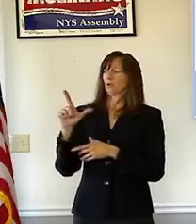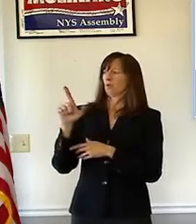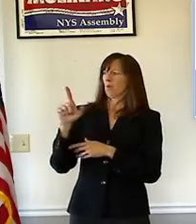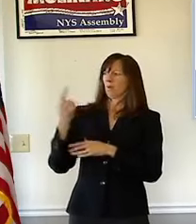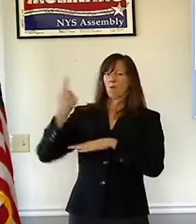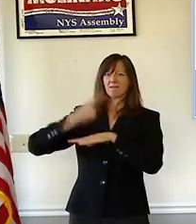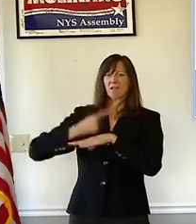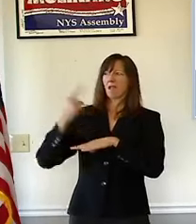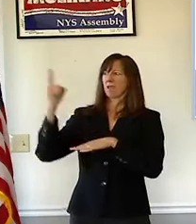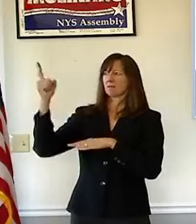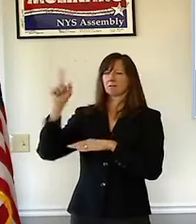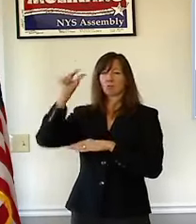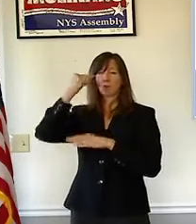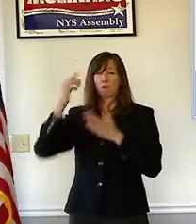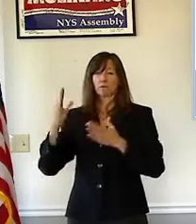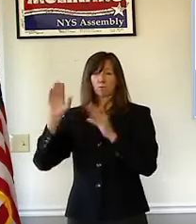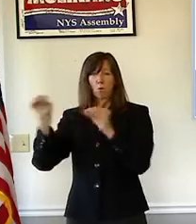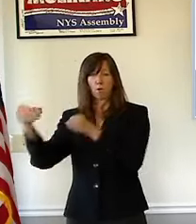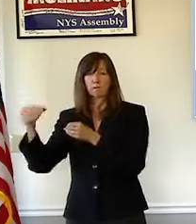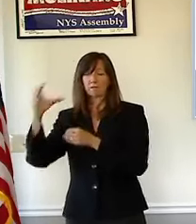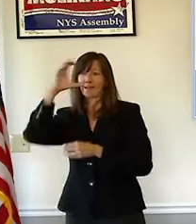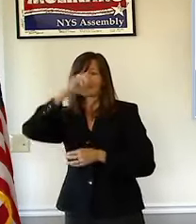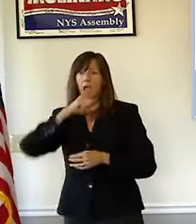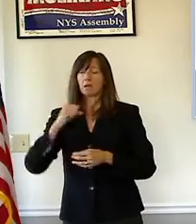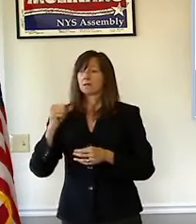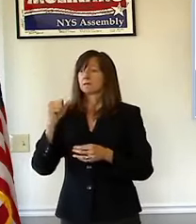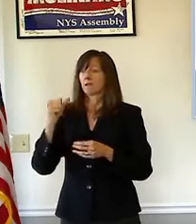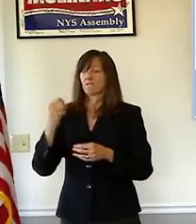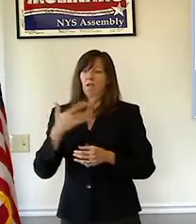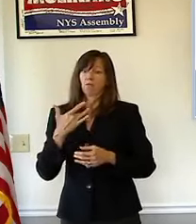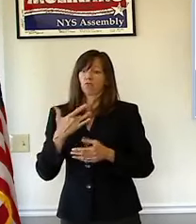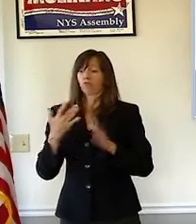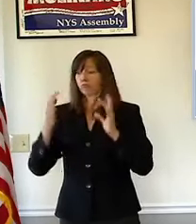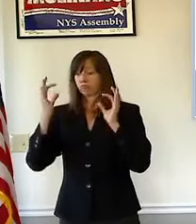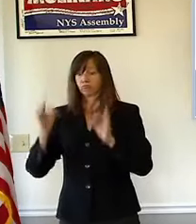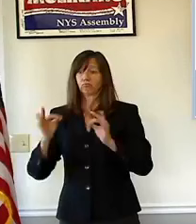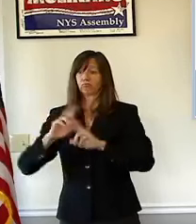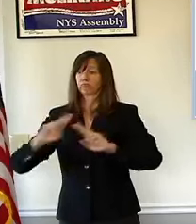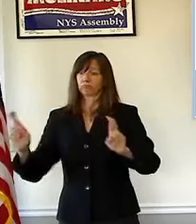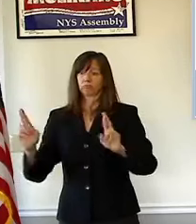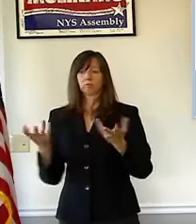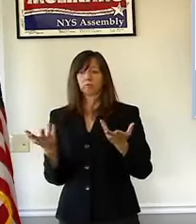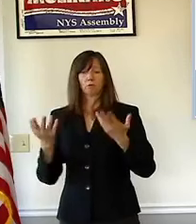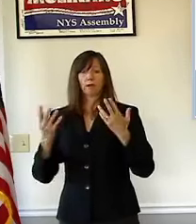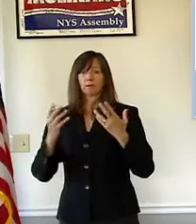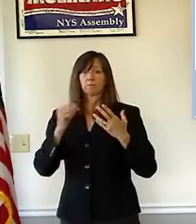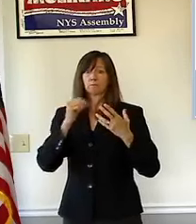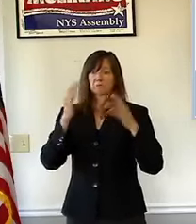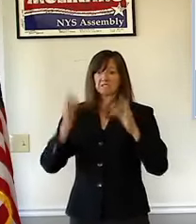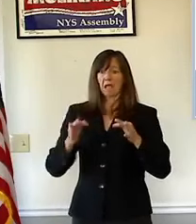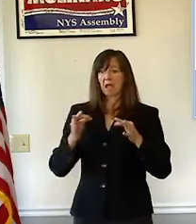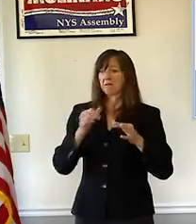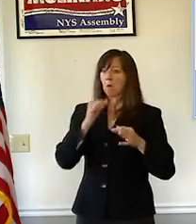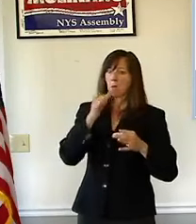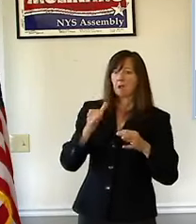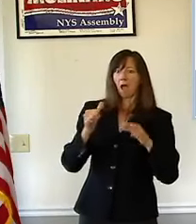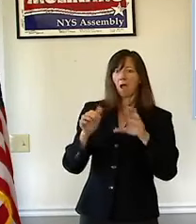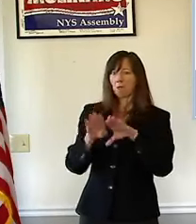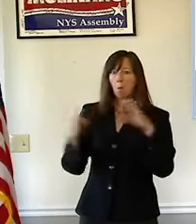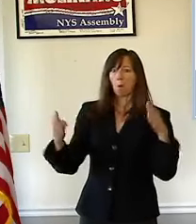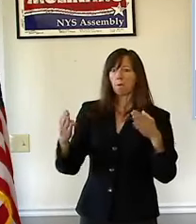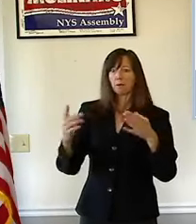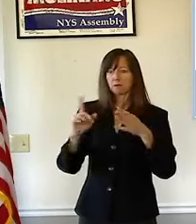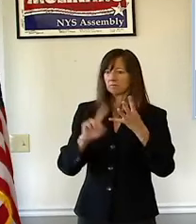intention of providing opportunity for these businesses to open with phase four, and they were not telling the truth to